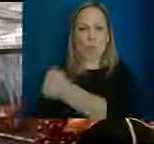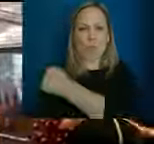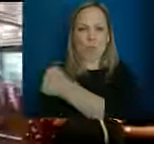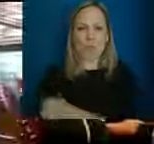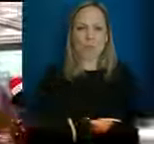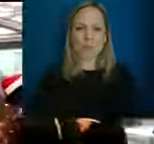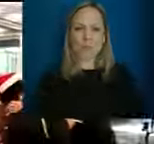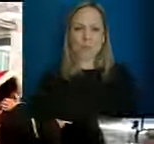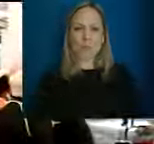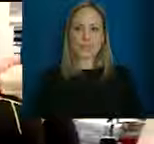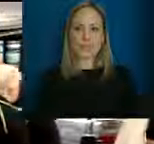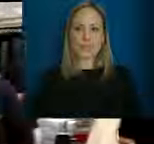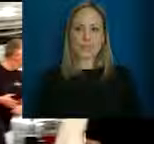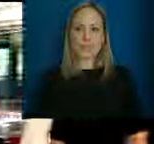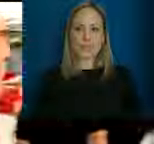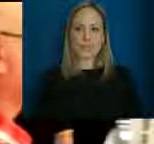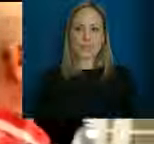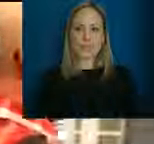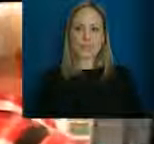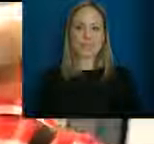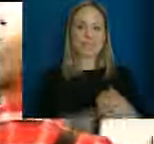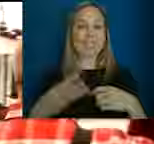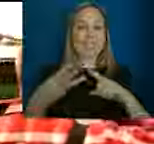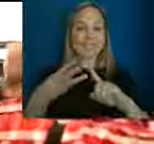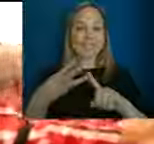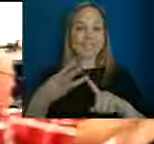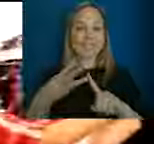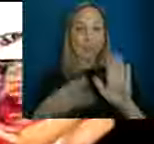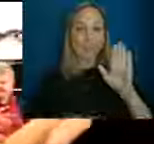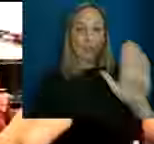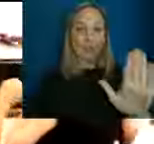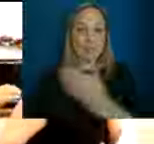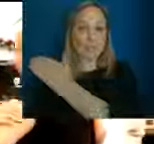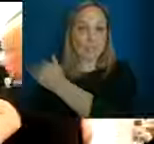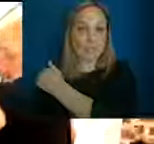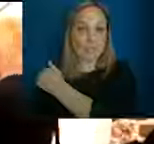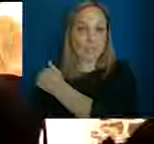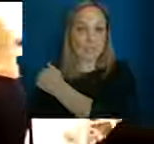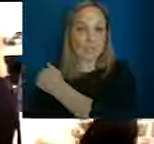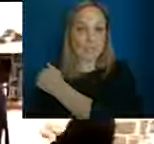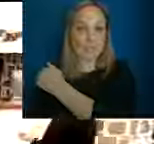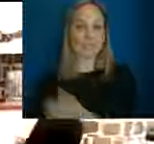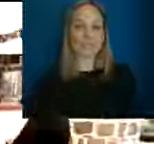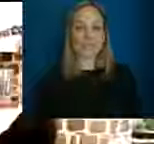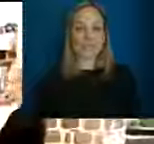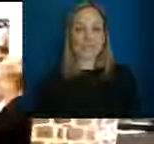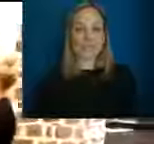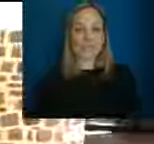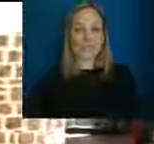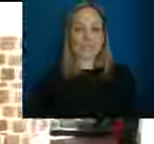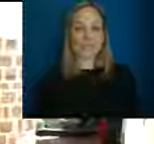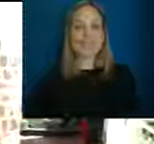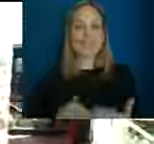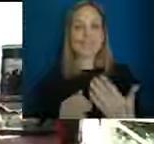Every person with deaf-blindness will have their own preferences with communication. Don't assume once you've worked with one person who